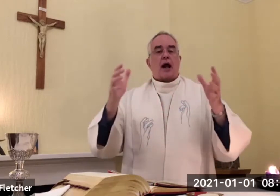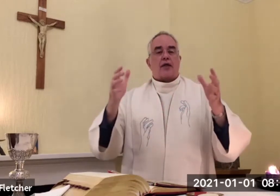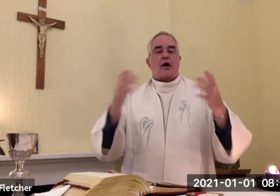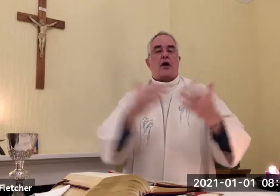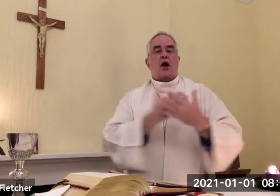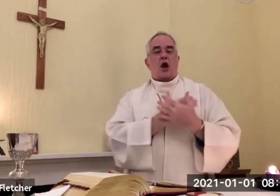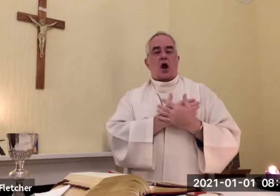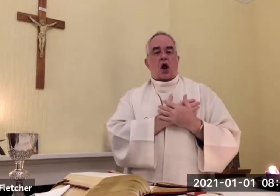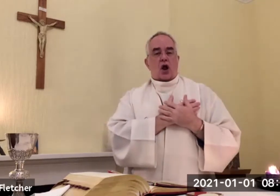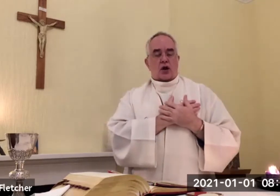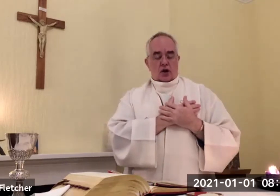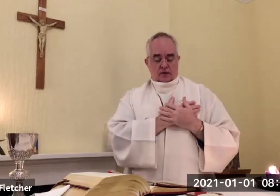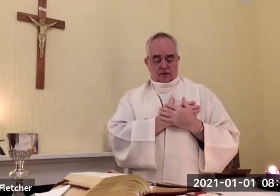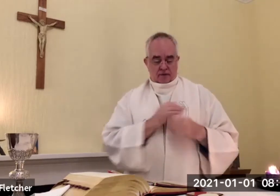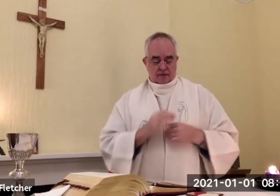together in love.